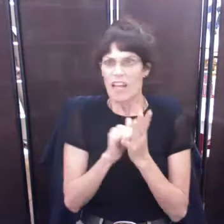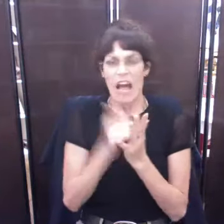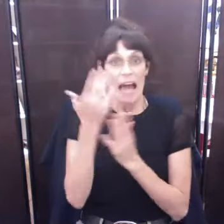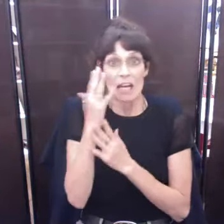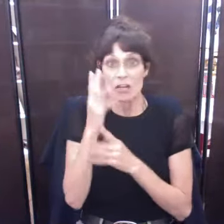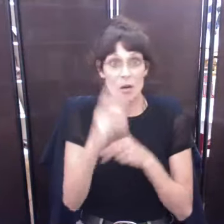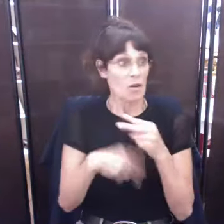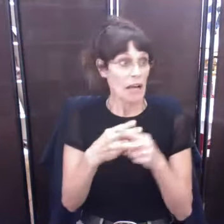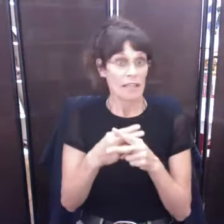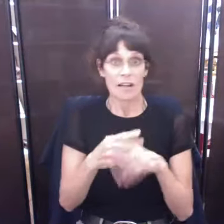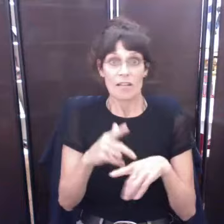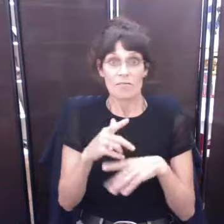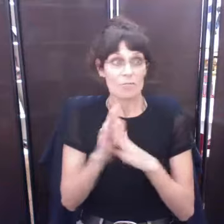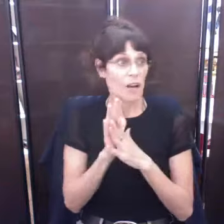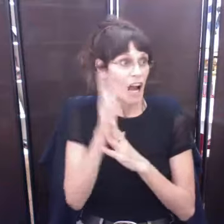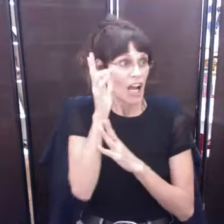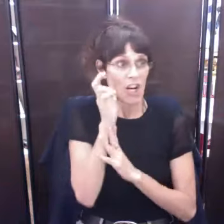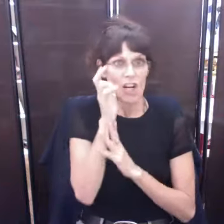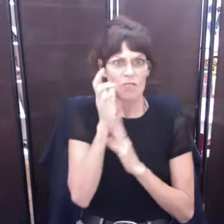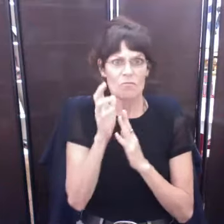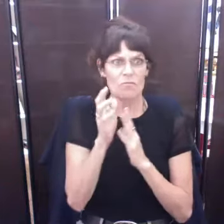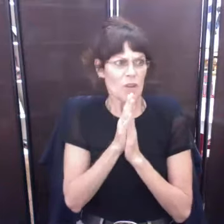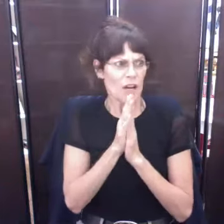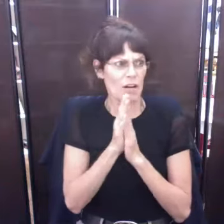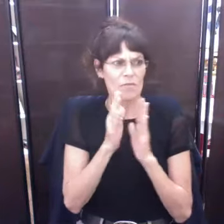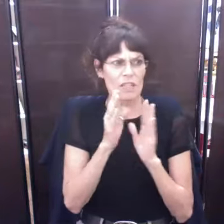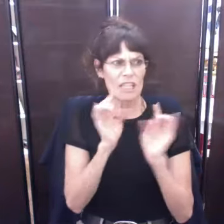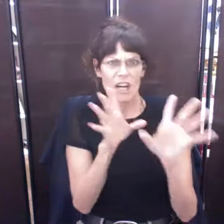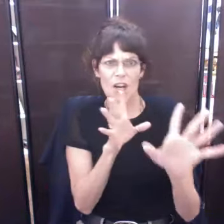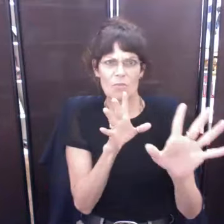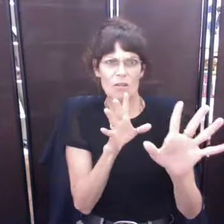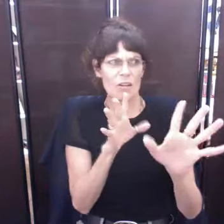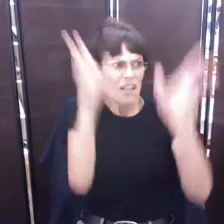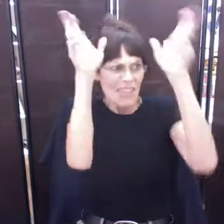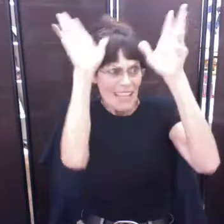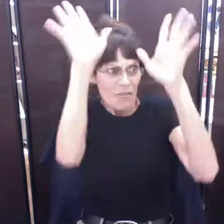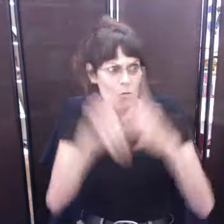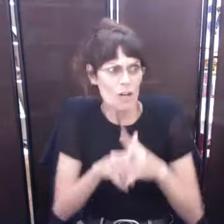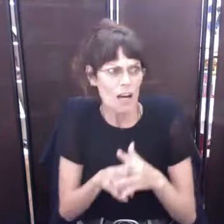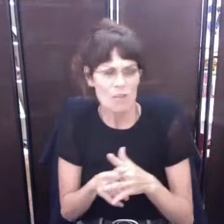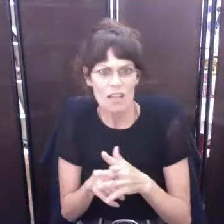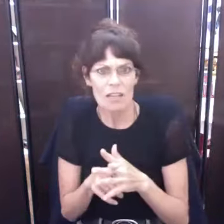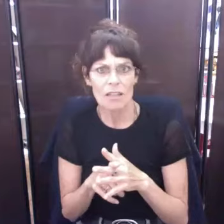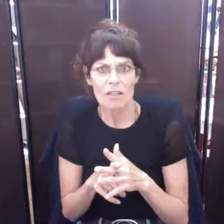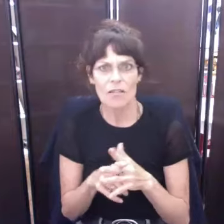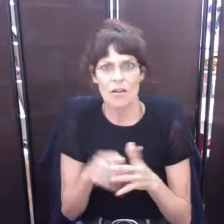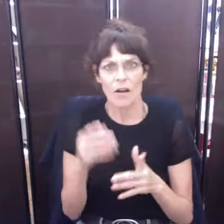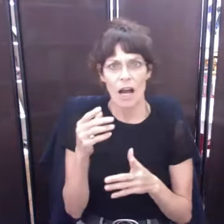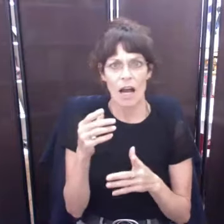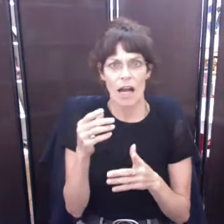prayers. I heard prayers were terrible. The devil will come in. So I got to know on page 63